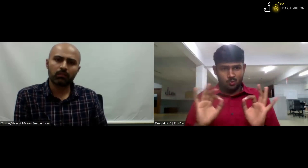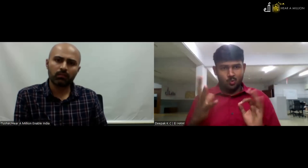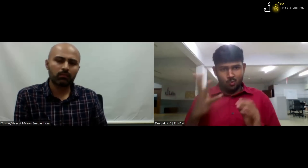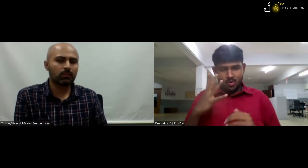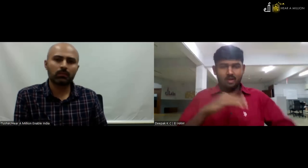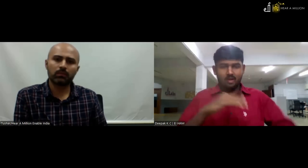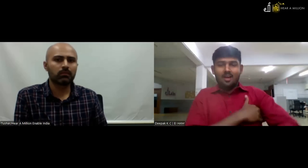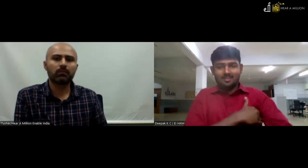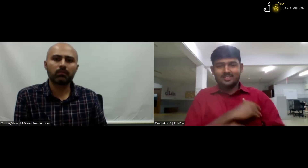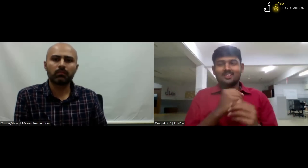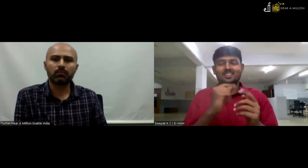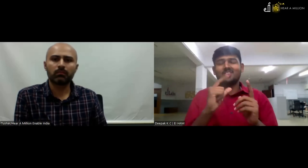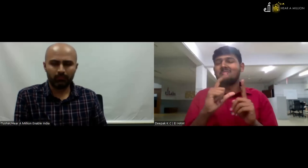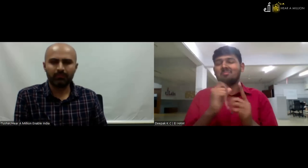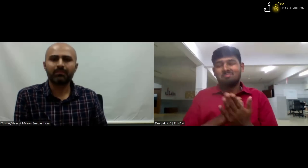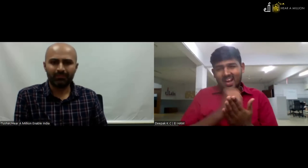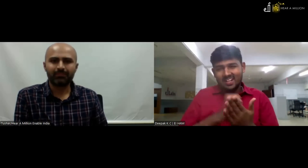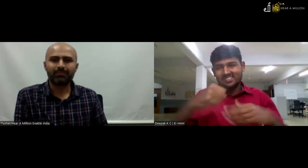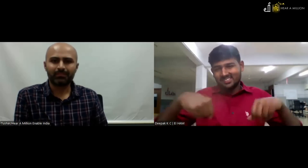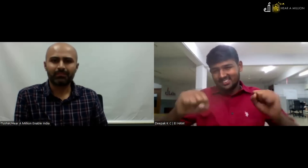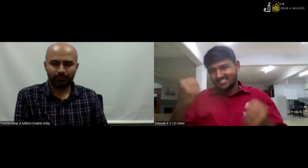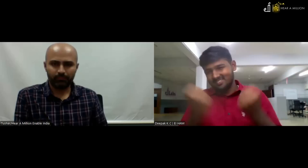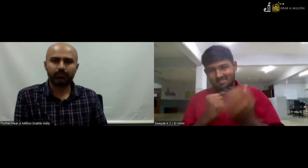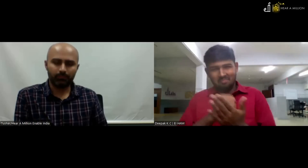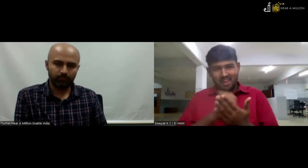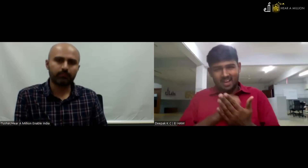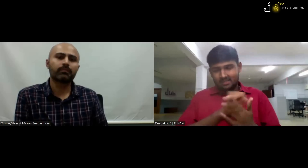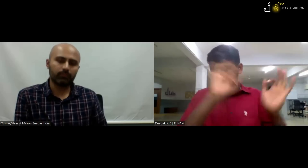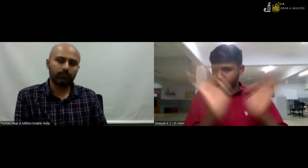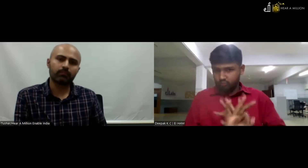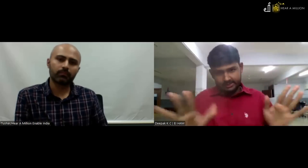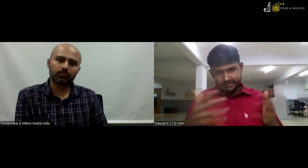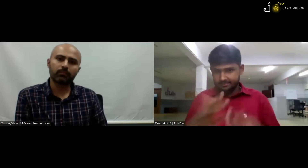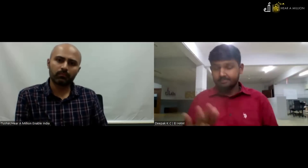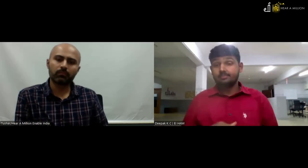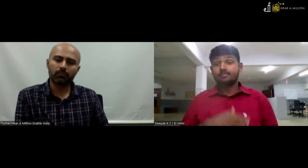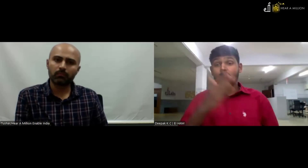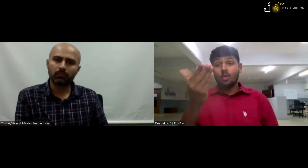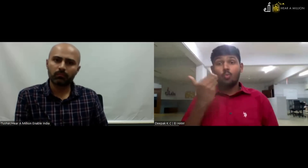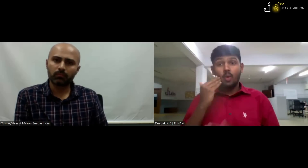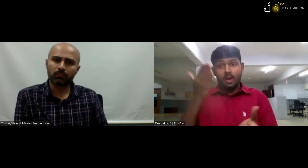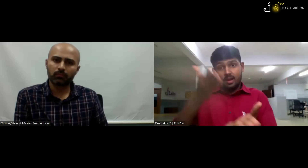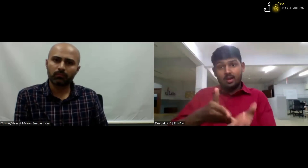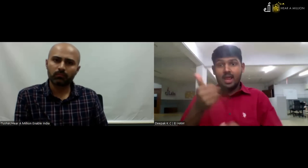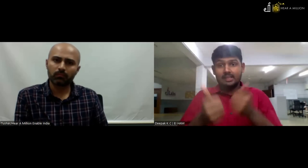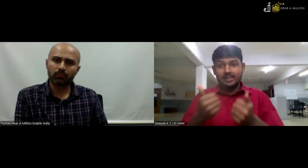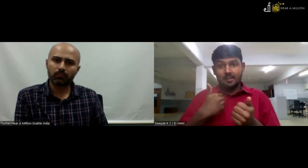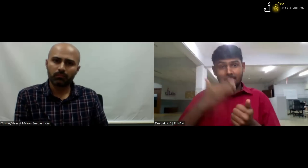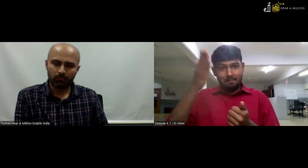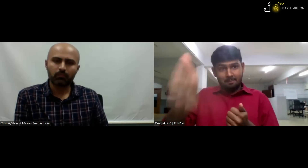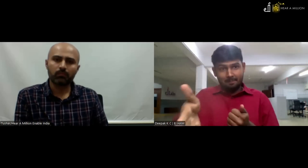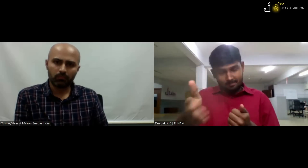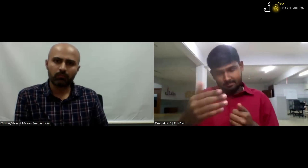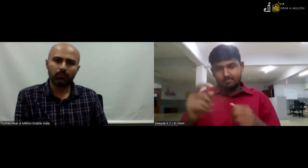also my hearing test to show what decibel level was required. Now, I was also practicing my